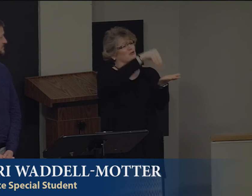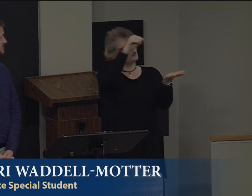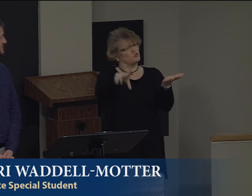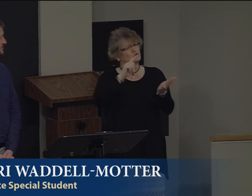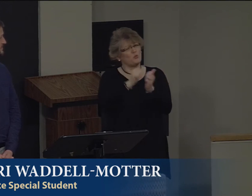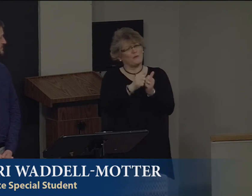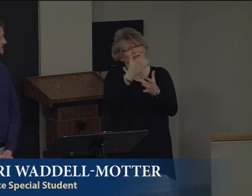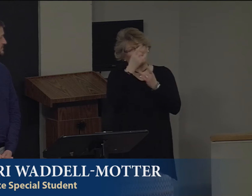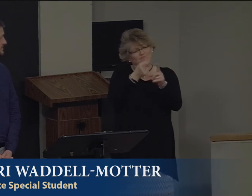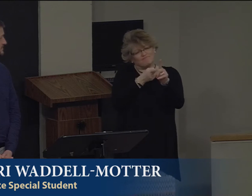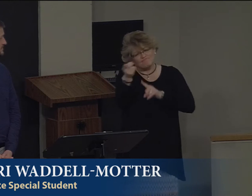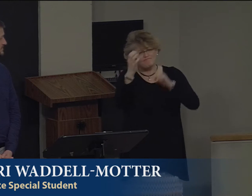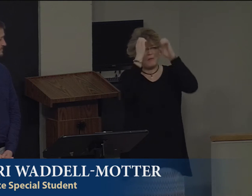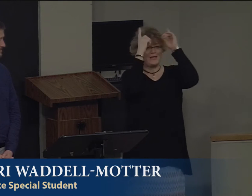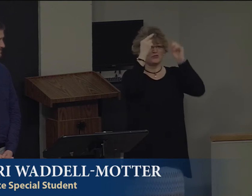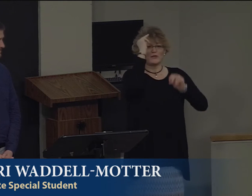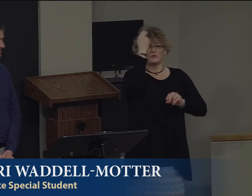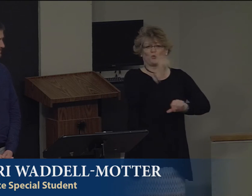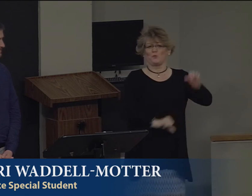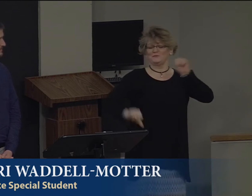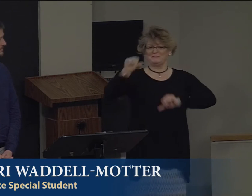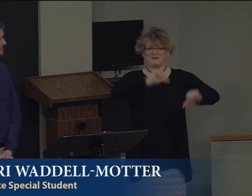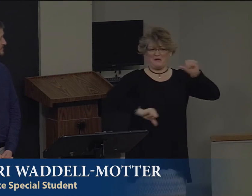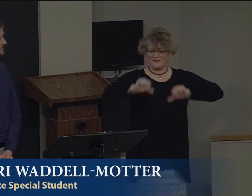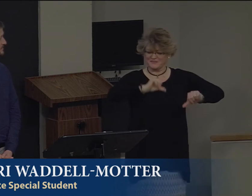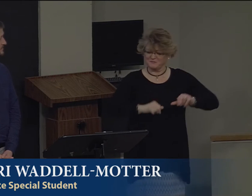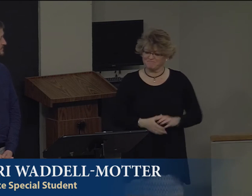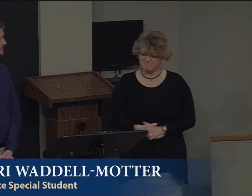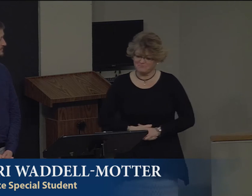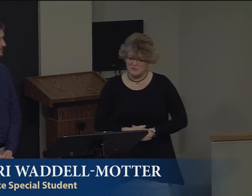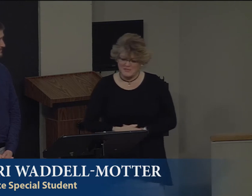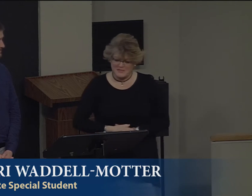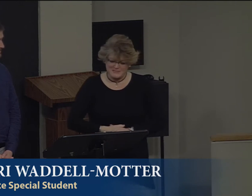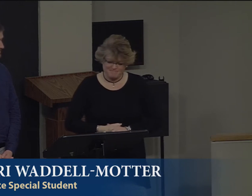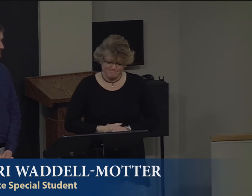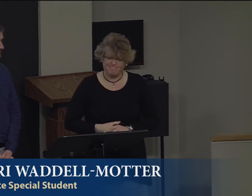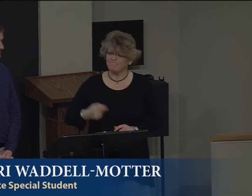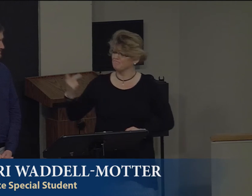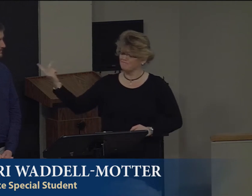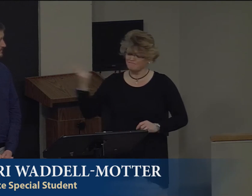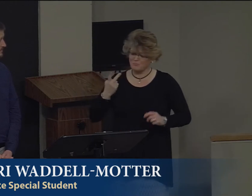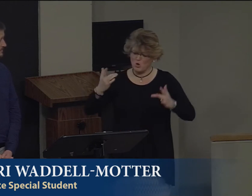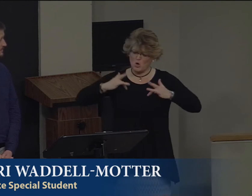a graduate special student with an interest in educational neuroscience.